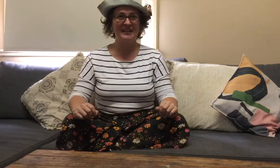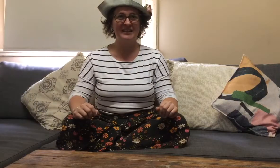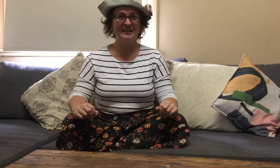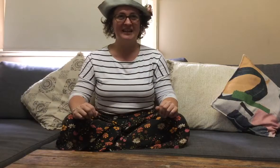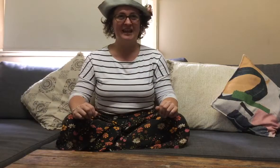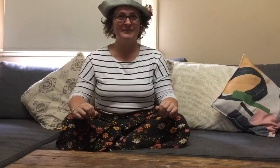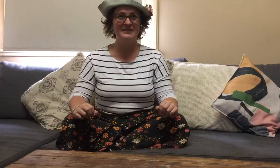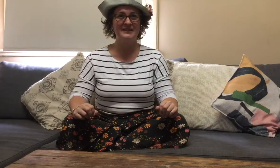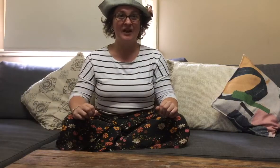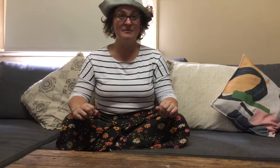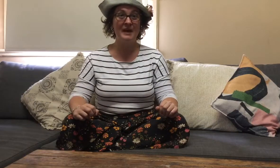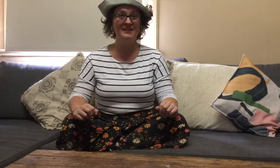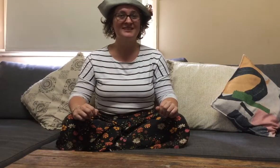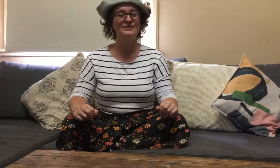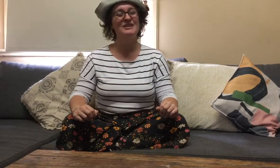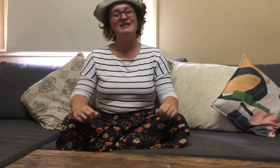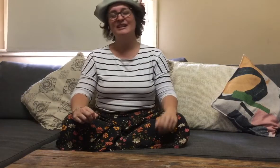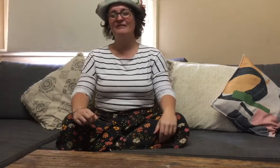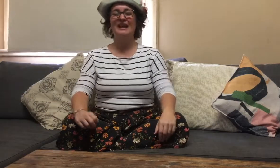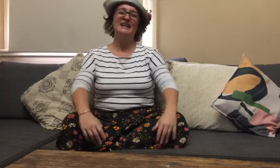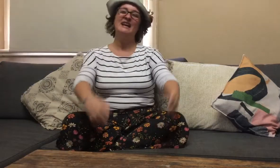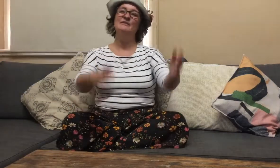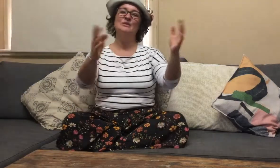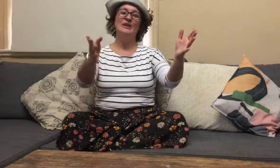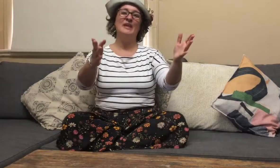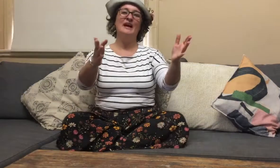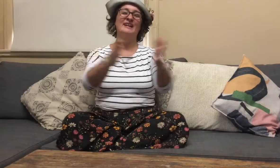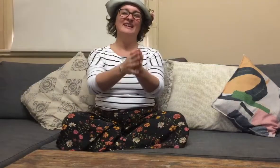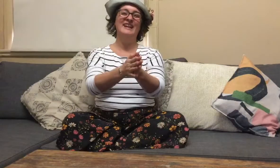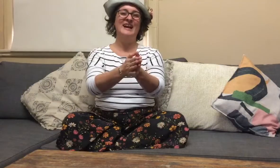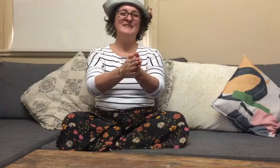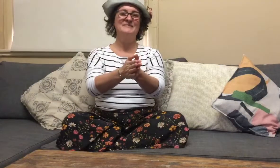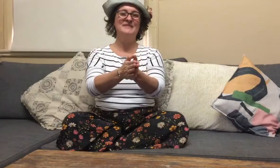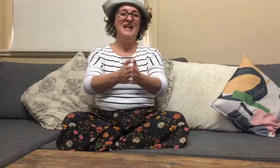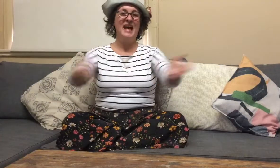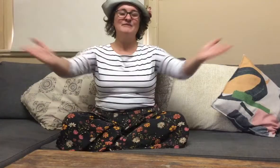Auslan Sign Bank. So go ahead and have a look at that. Have a